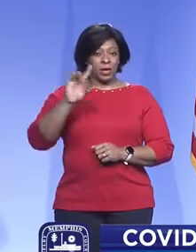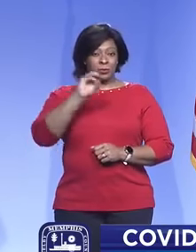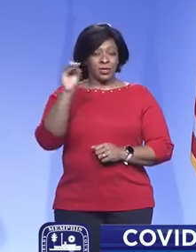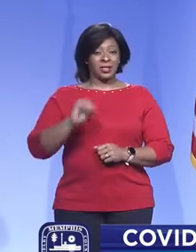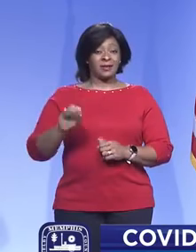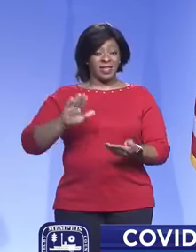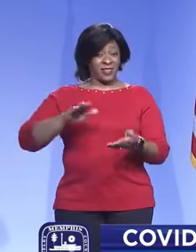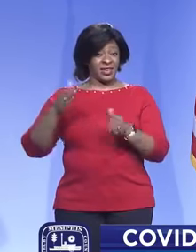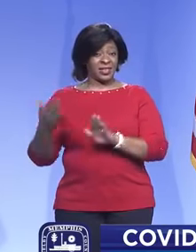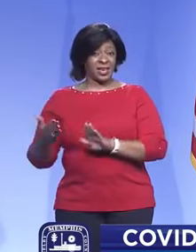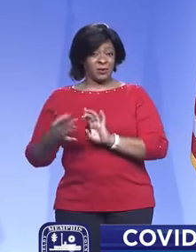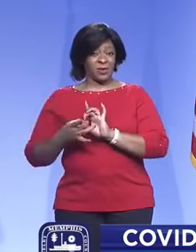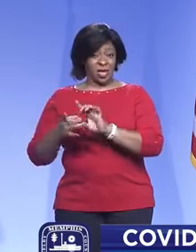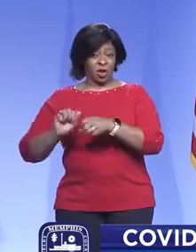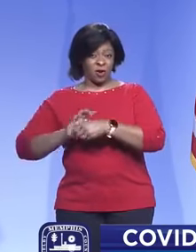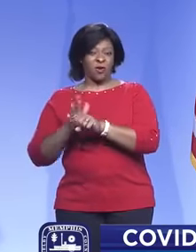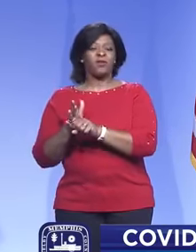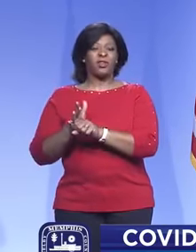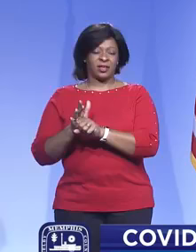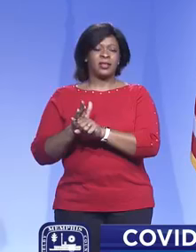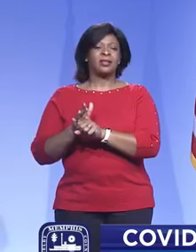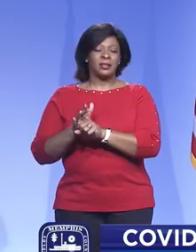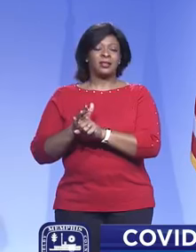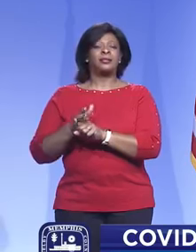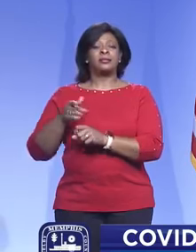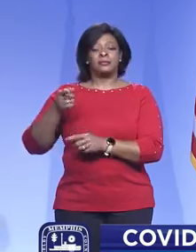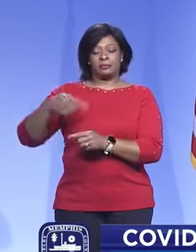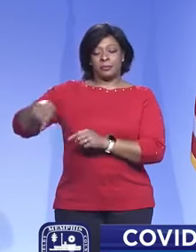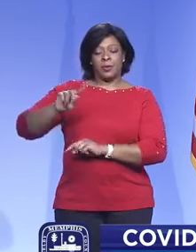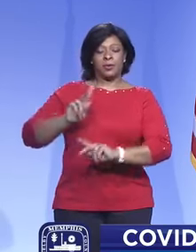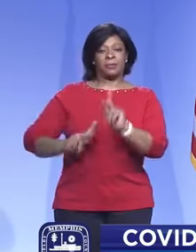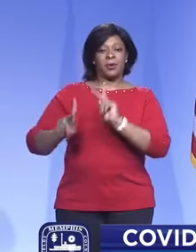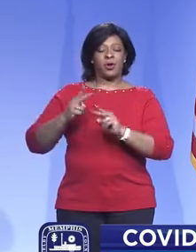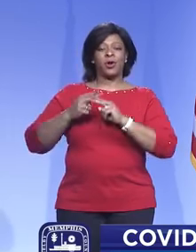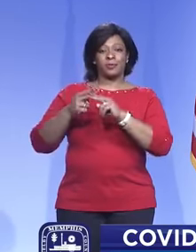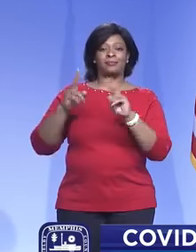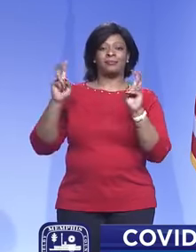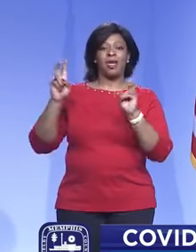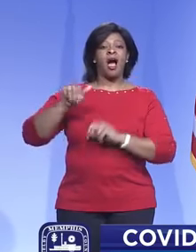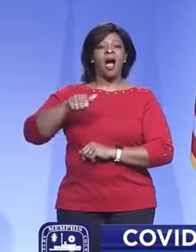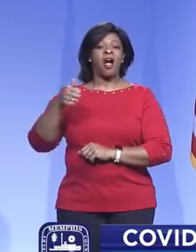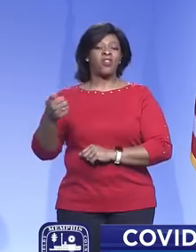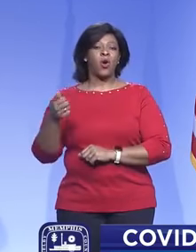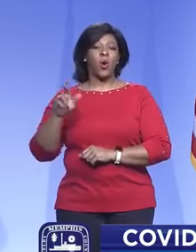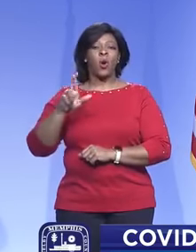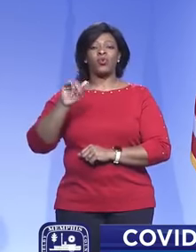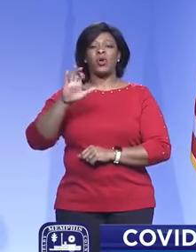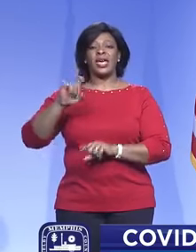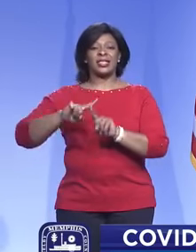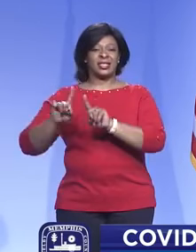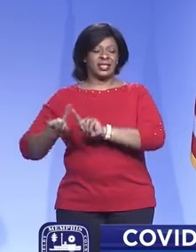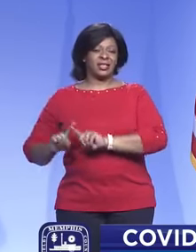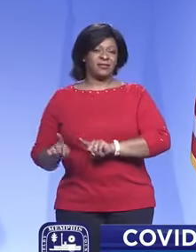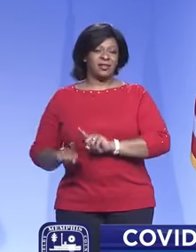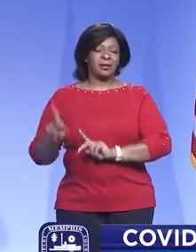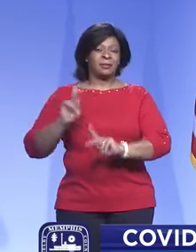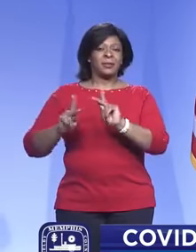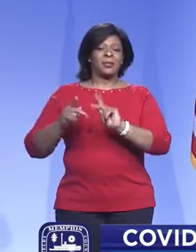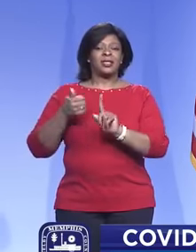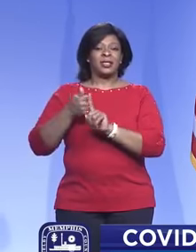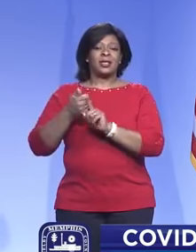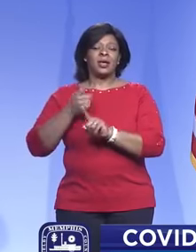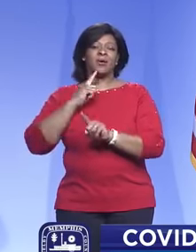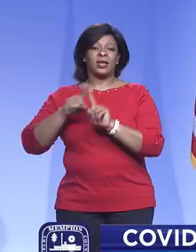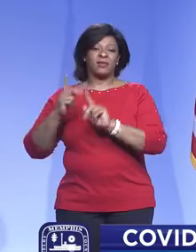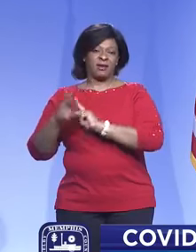16.8% of our deaths have occurred amongst what we would call other, or races that individuals indicate